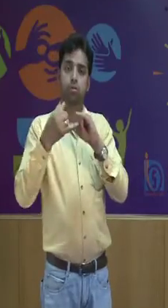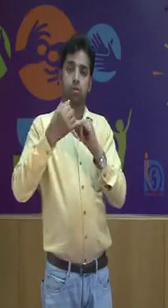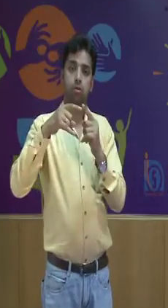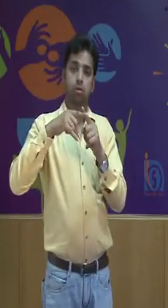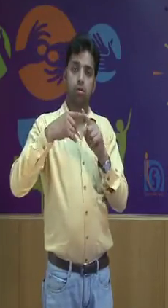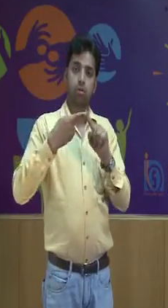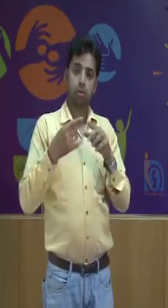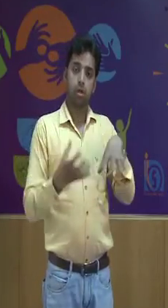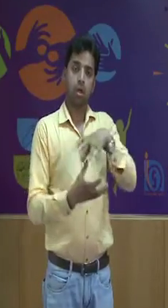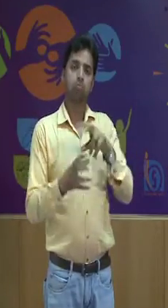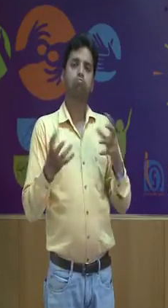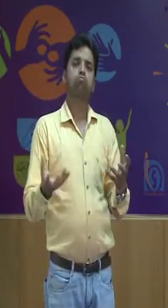were those new castes